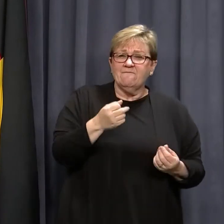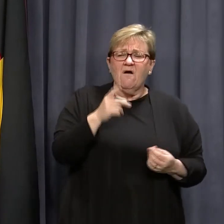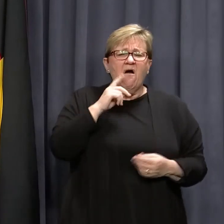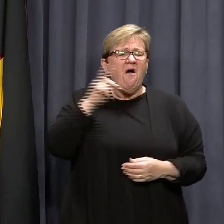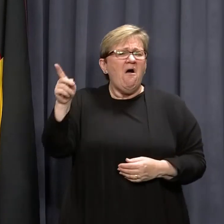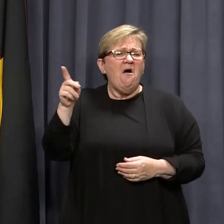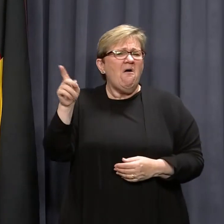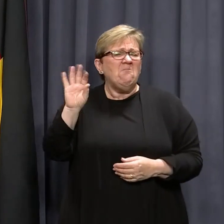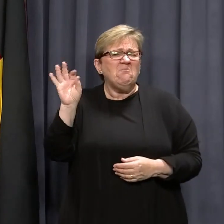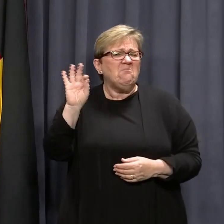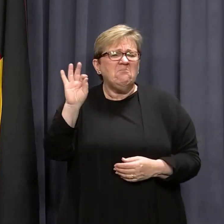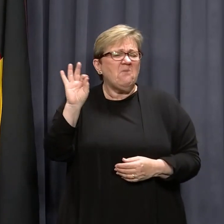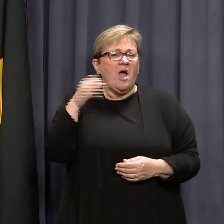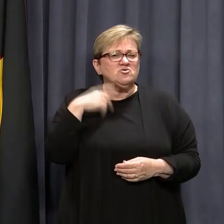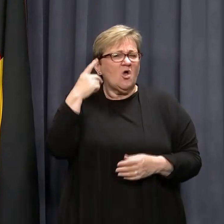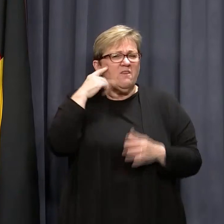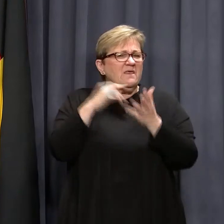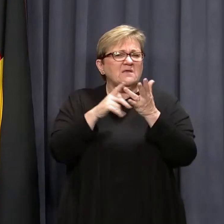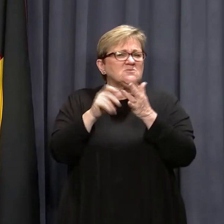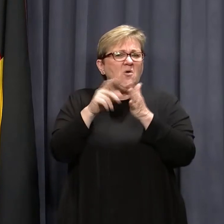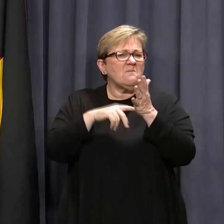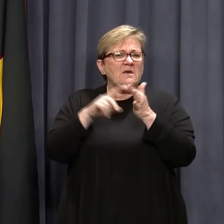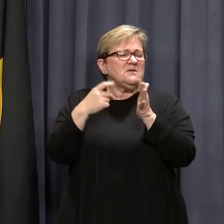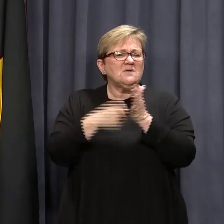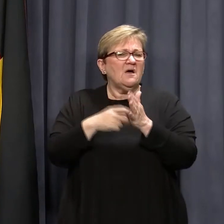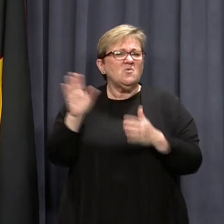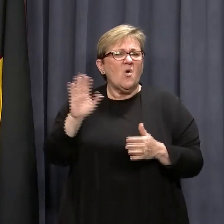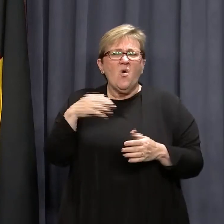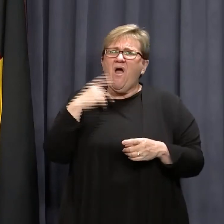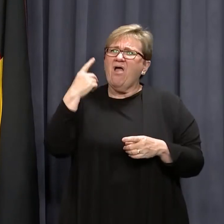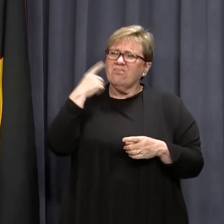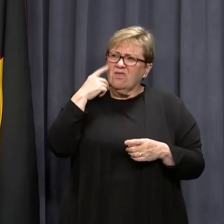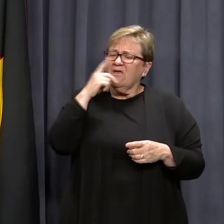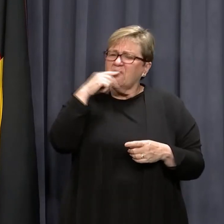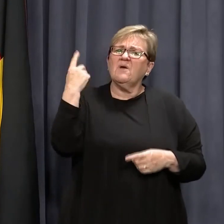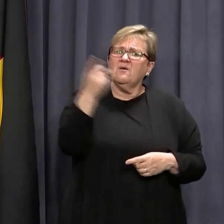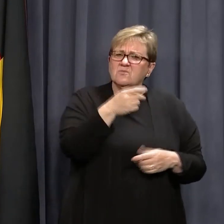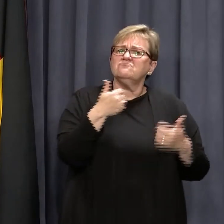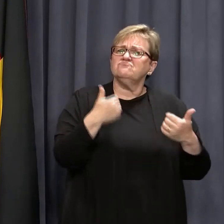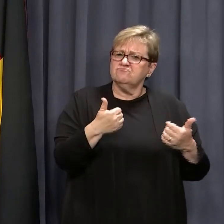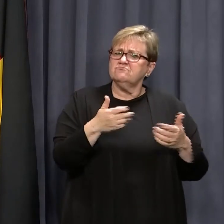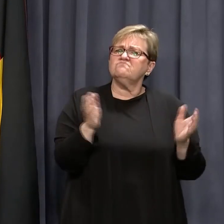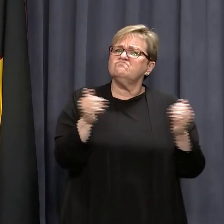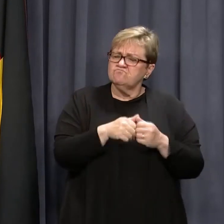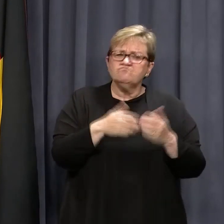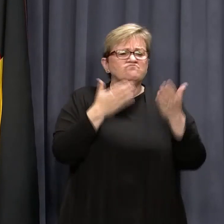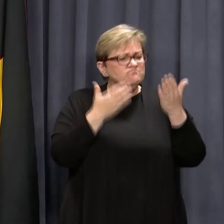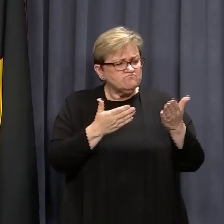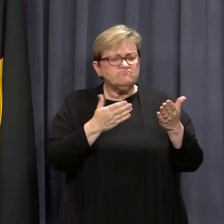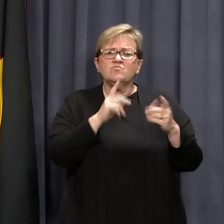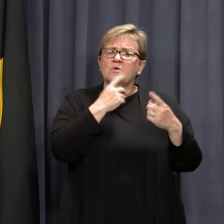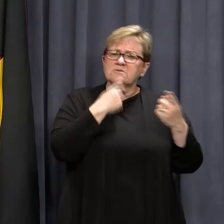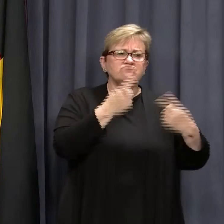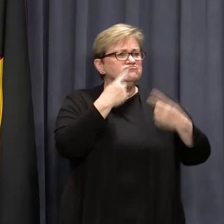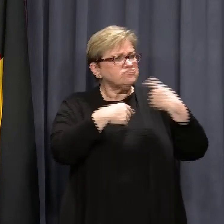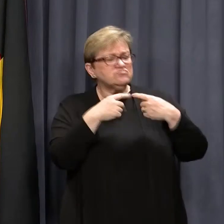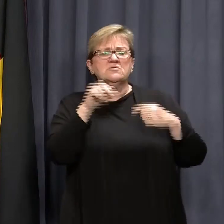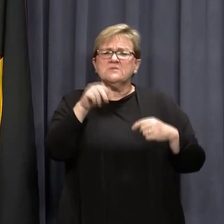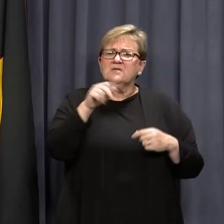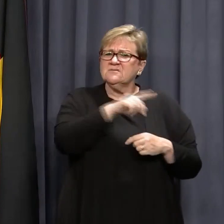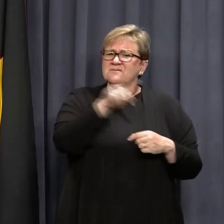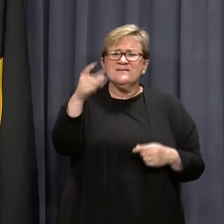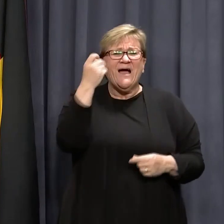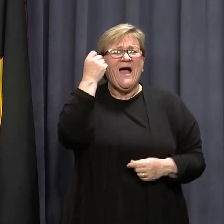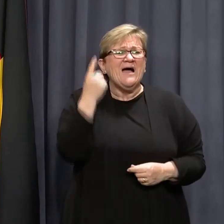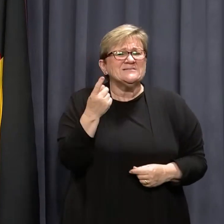Peter. I think we've seen a really good cooperative approach by people in WA. They understand that